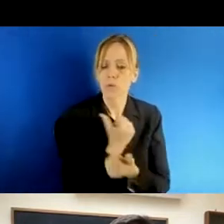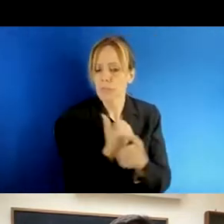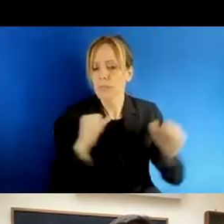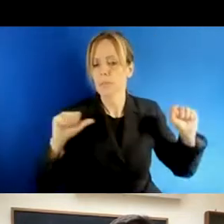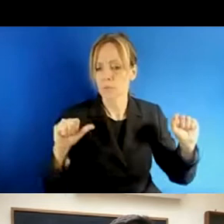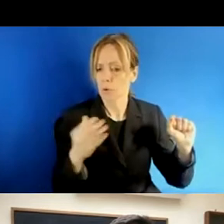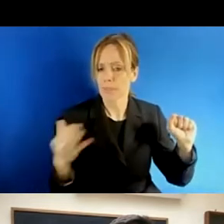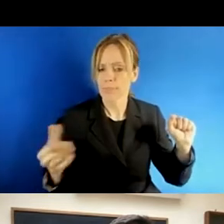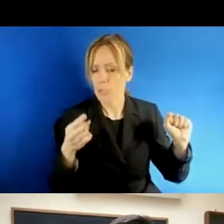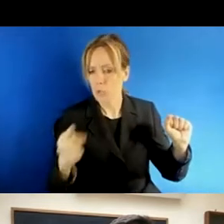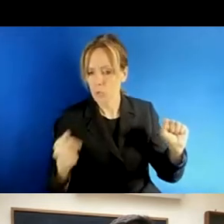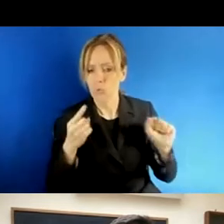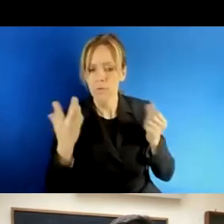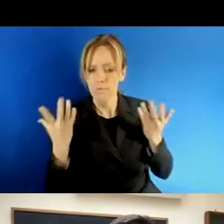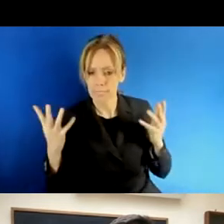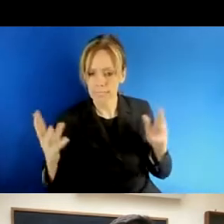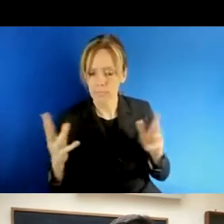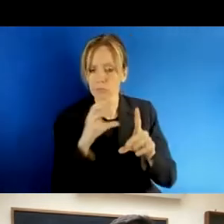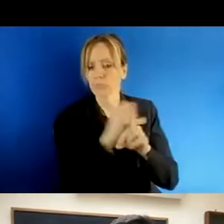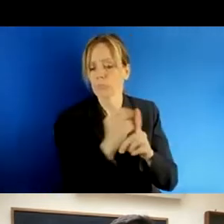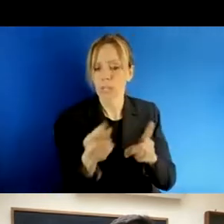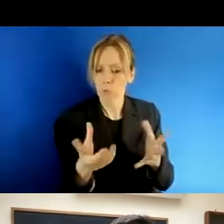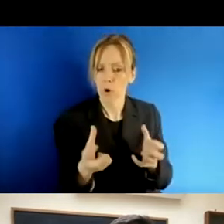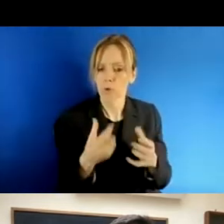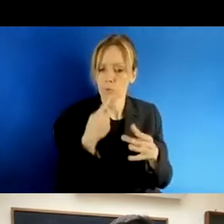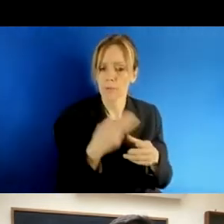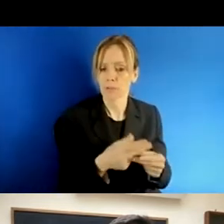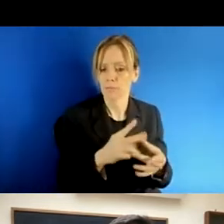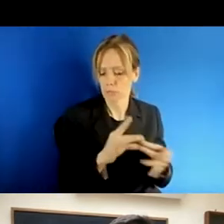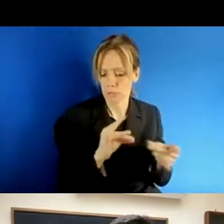mention? This time I'll start with Rosa.